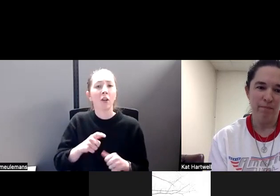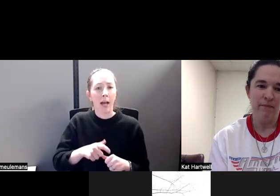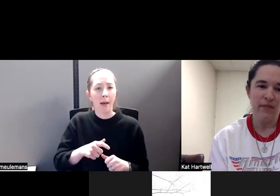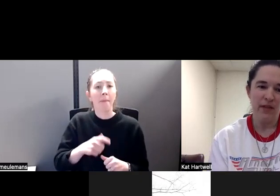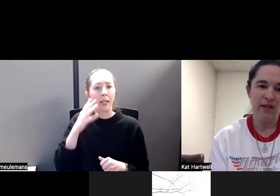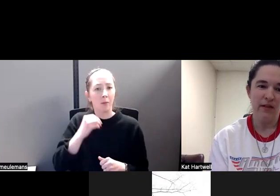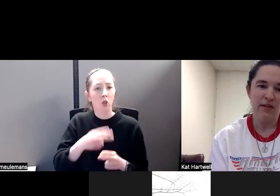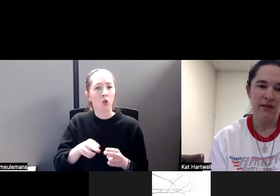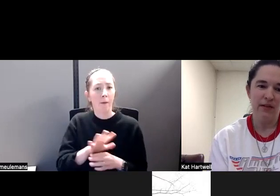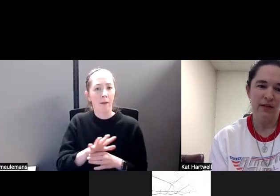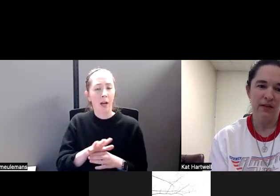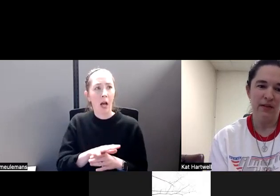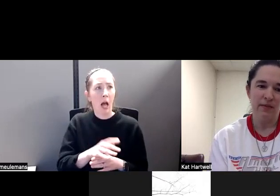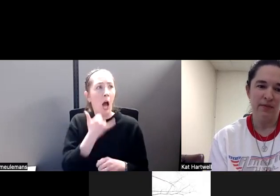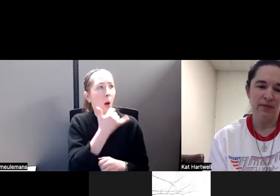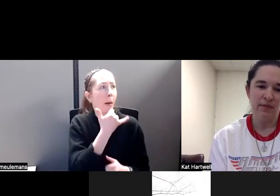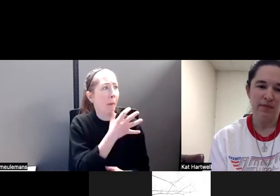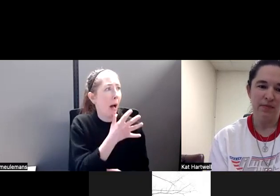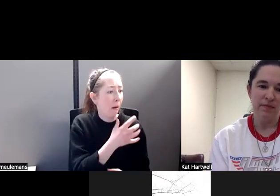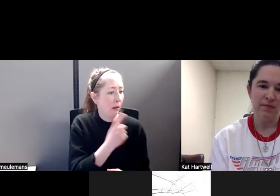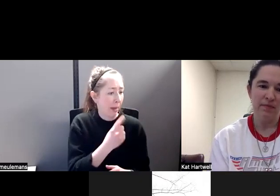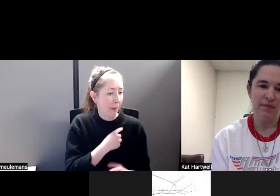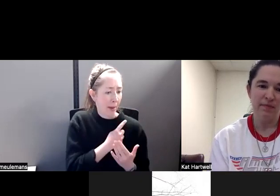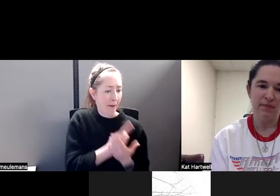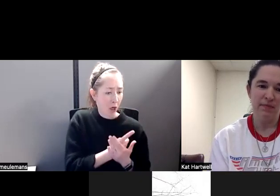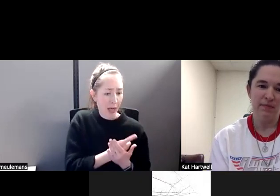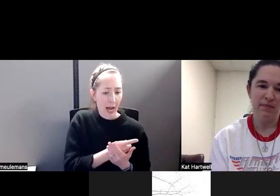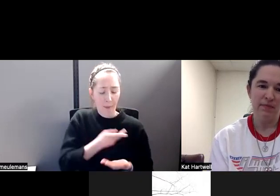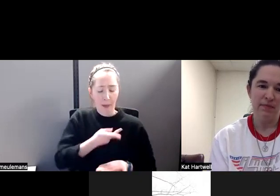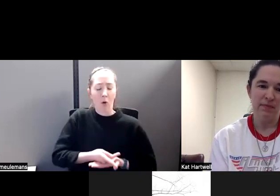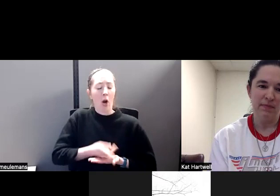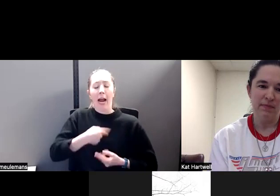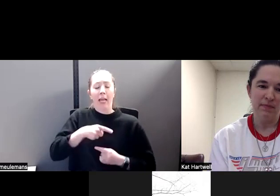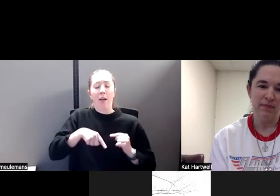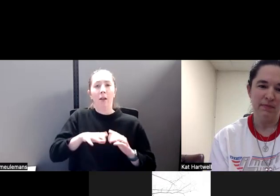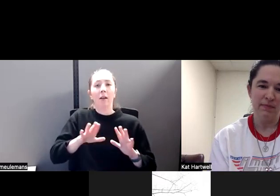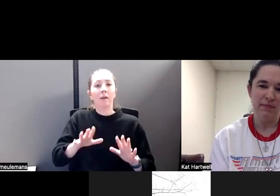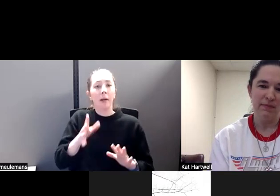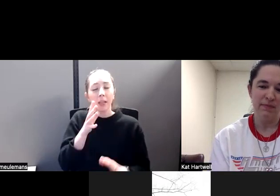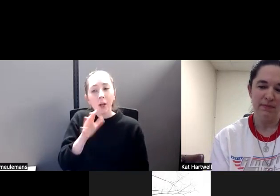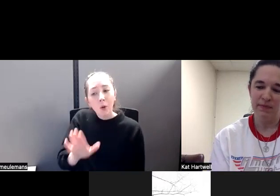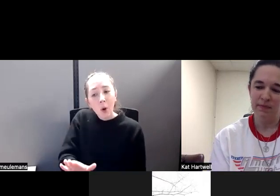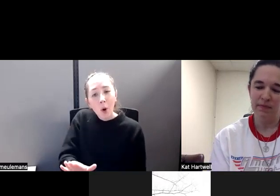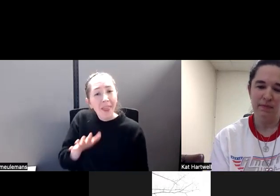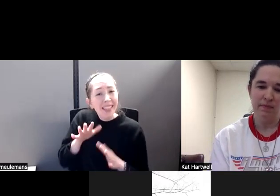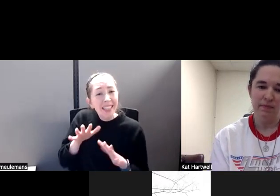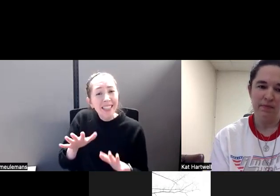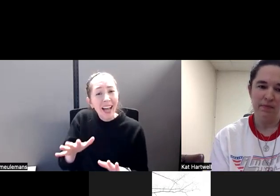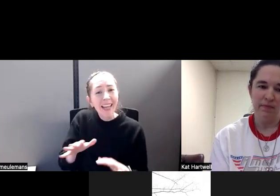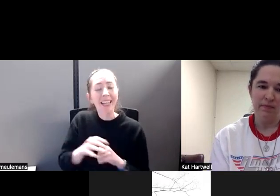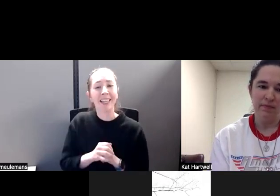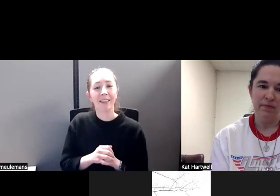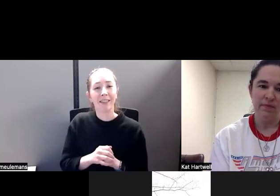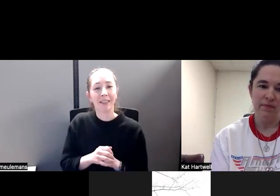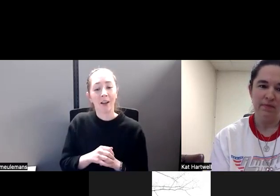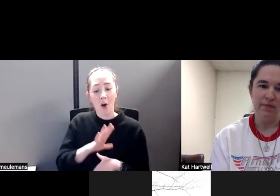mom. And I was like, something's happening. I'm having a heart attack. I'm lying on the floor. I'm having a heart attack. And she was like, oh no, that's just anxiety, honey. Our